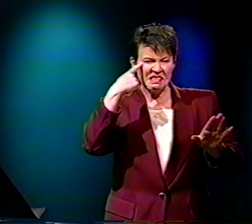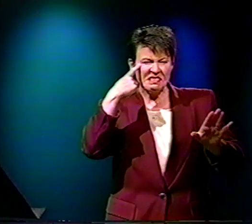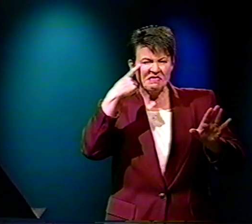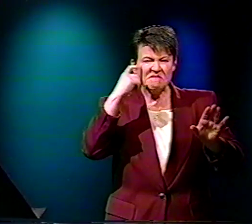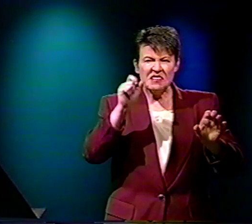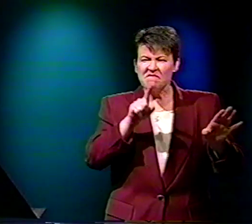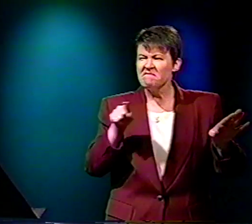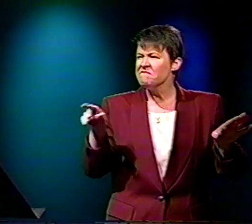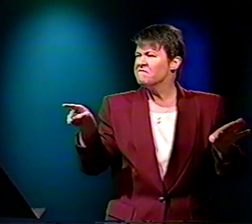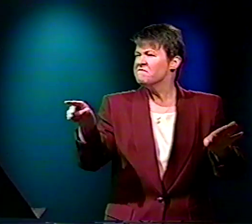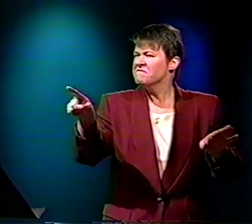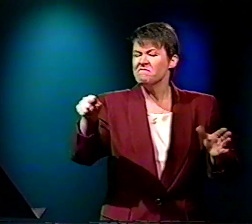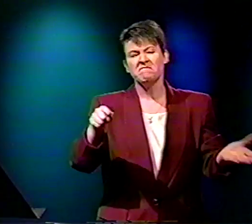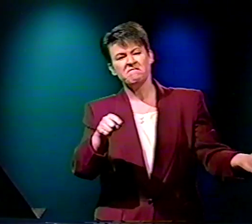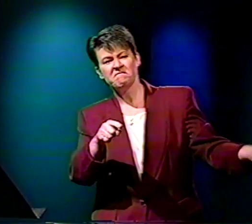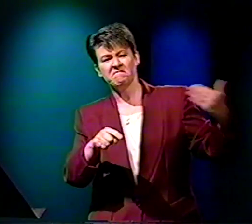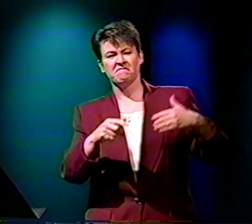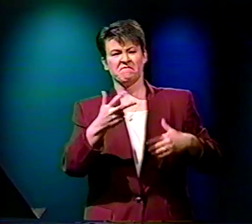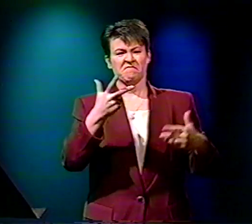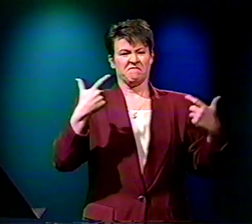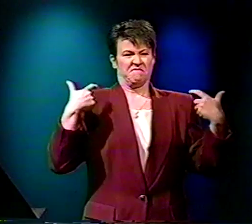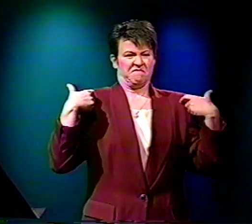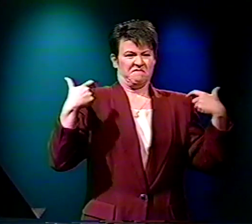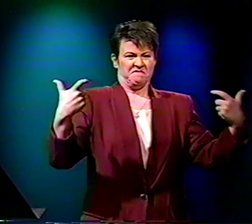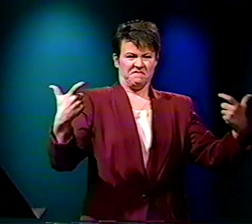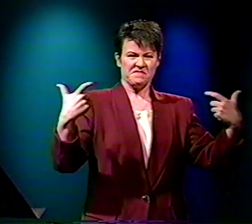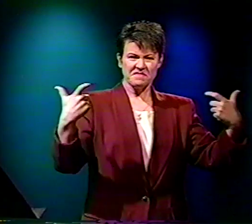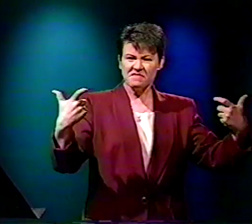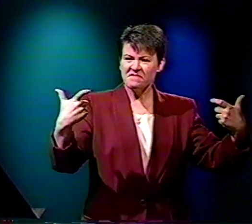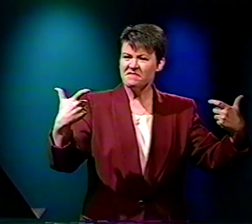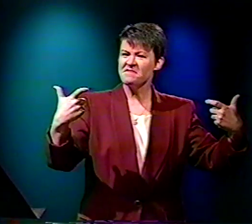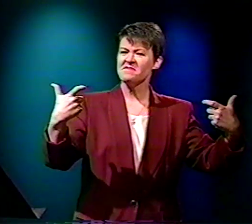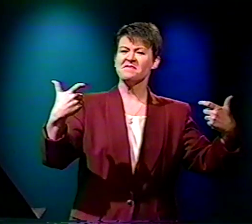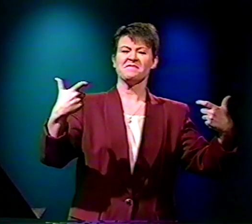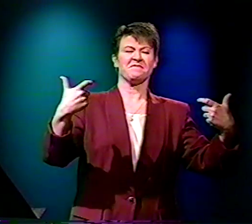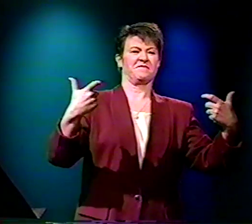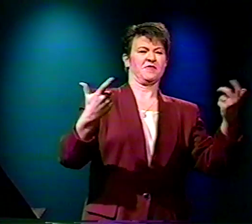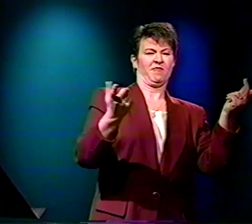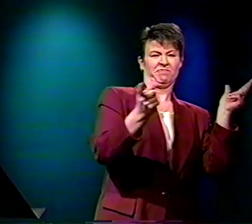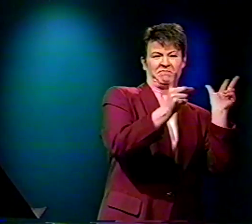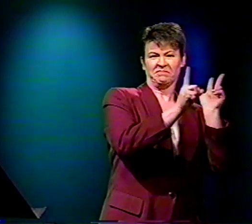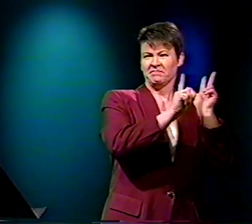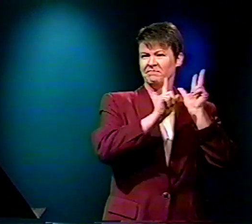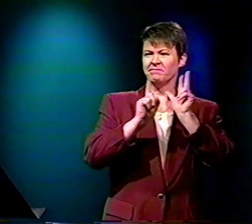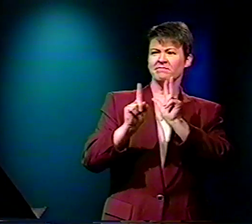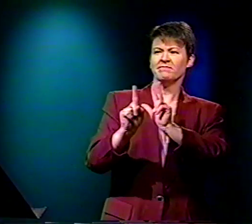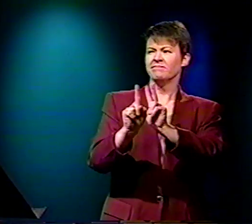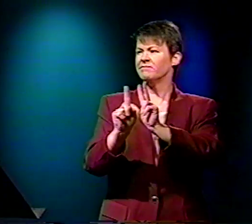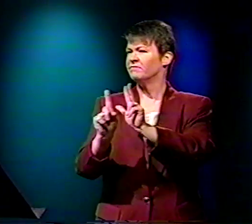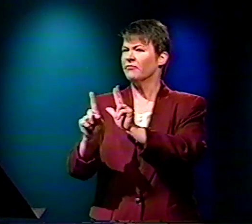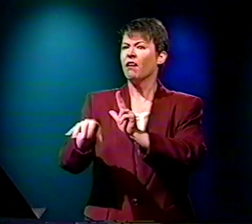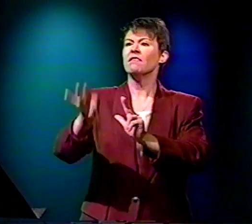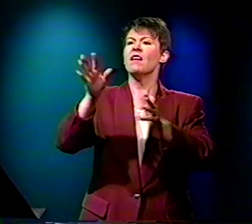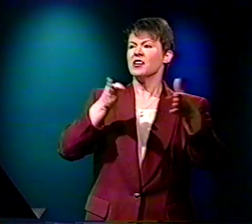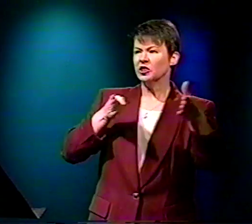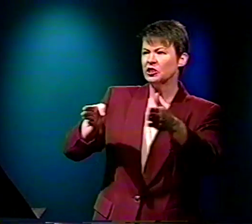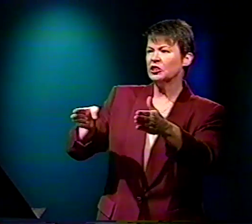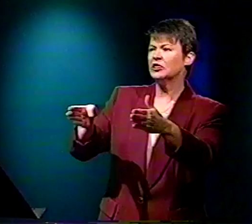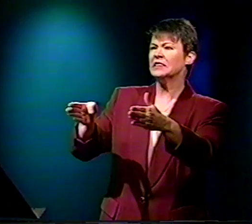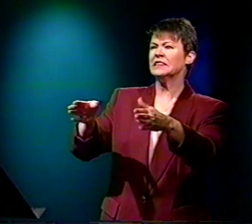Don thought, fine, I think we can find that location. So he took his three thugs with him, and they went to